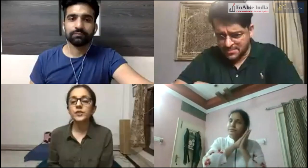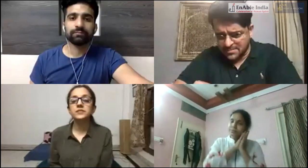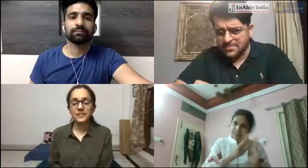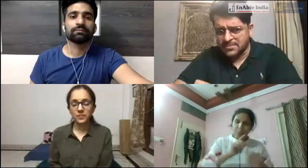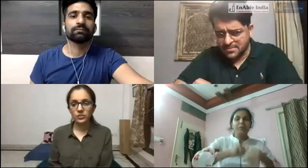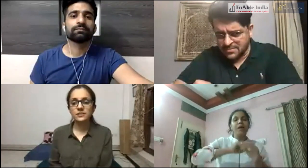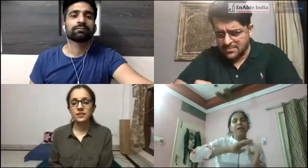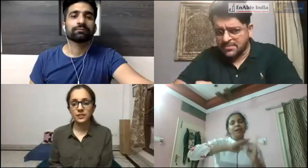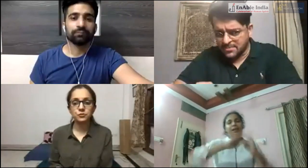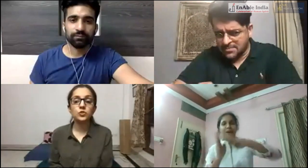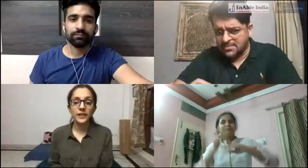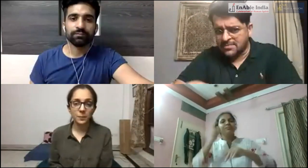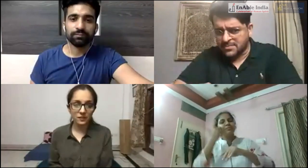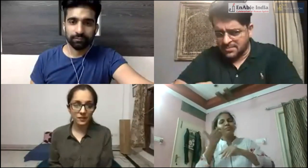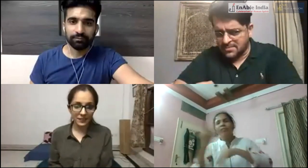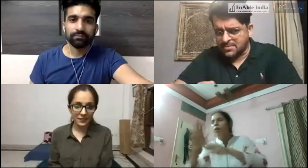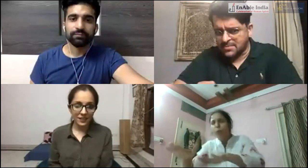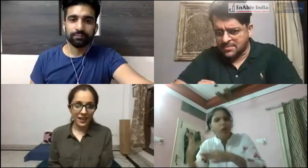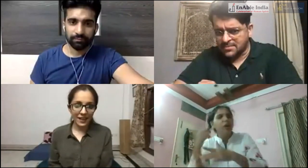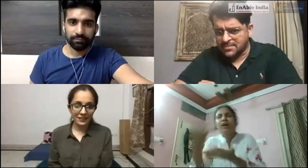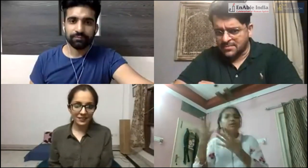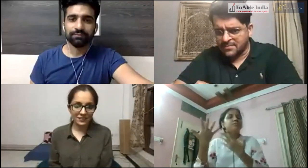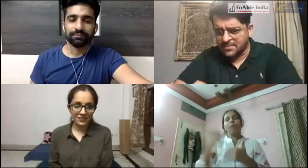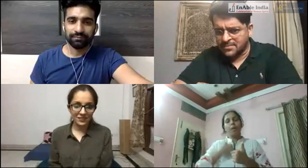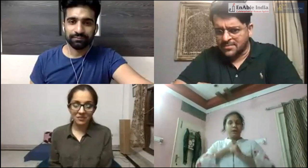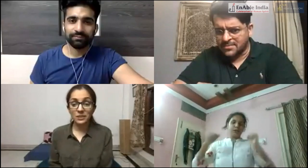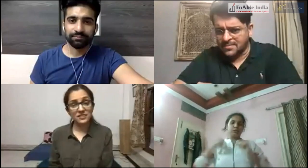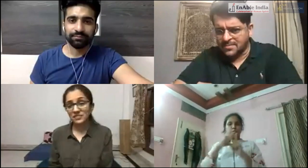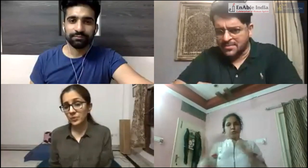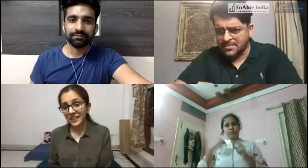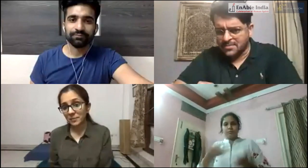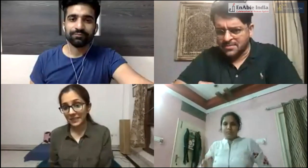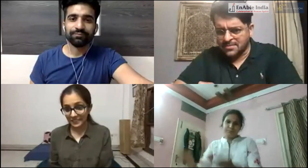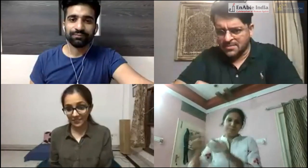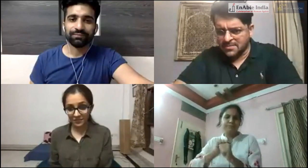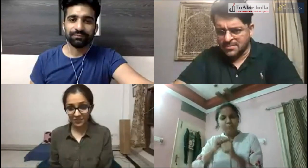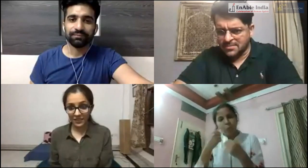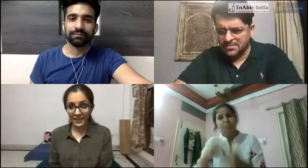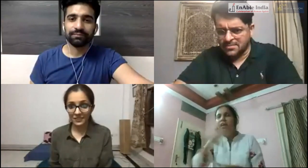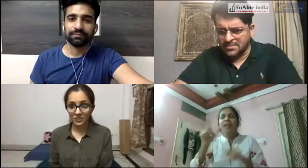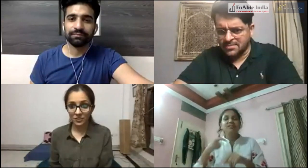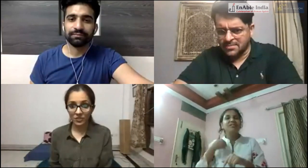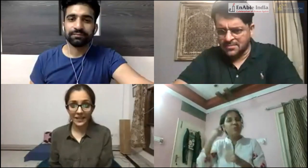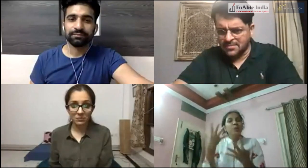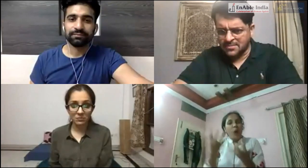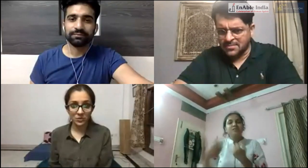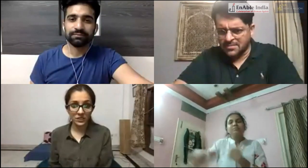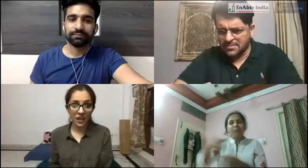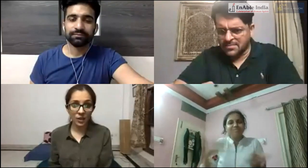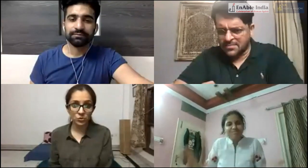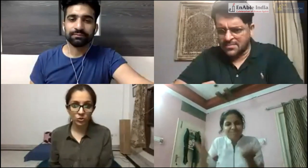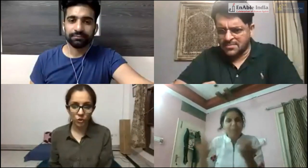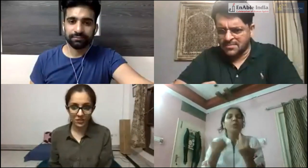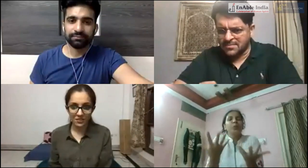Okay, you said, that if you could wake up early, and but if I'm waking up late and, I am doing